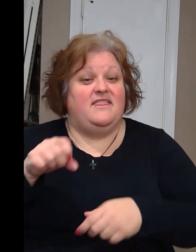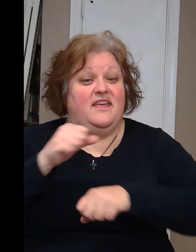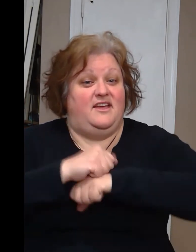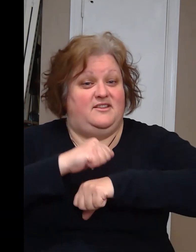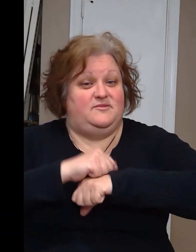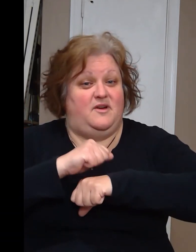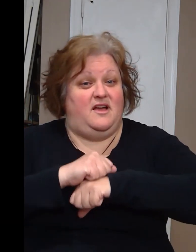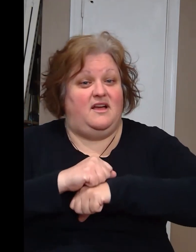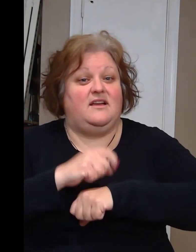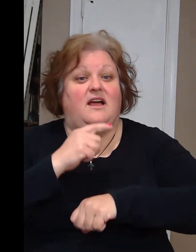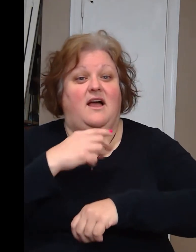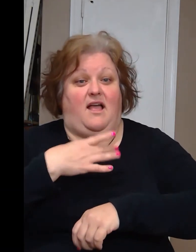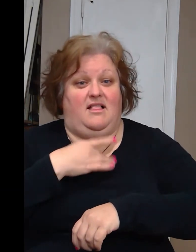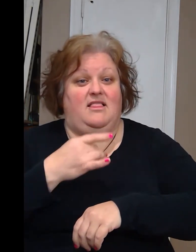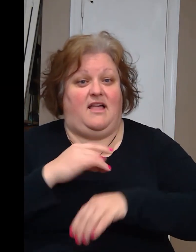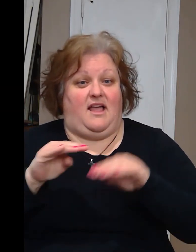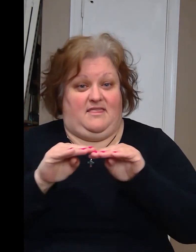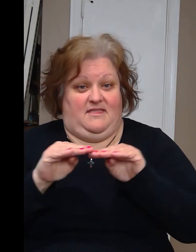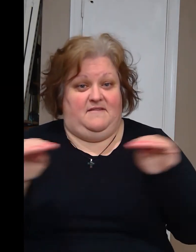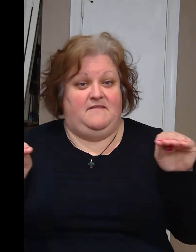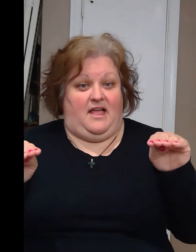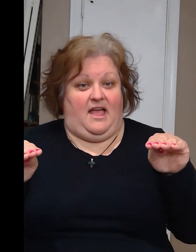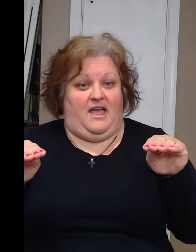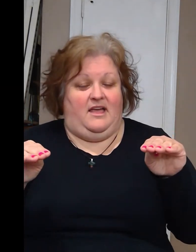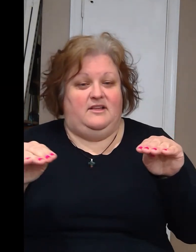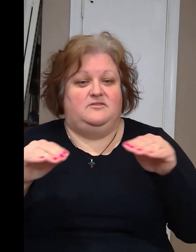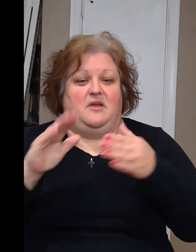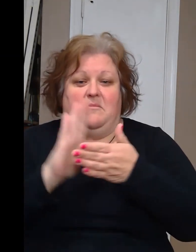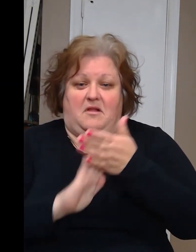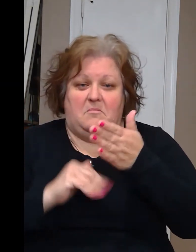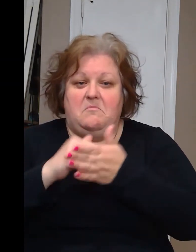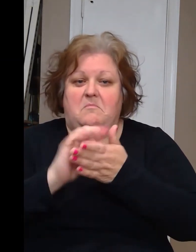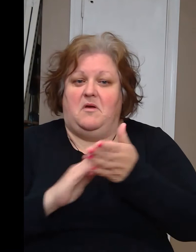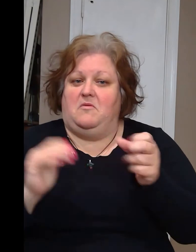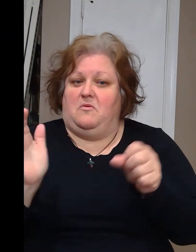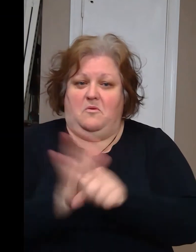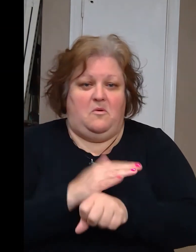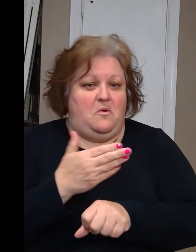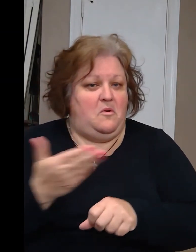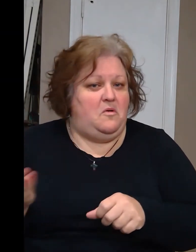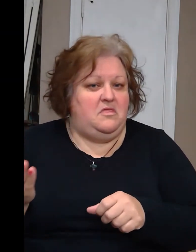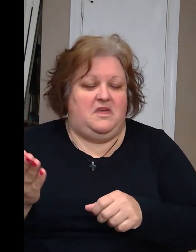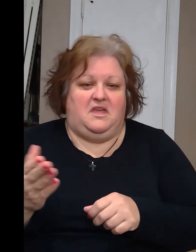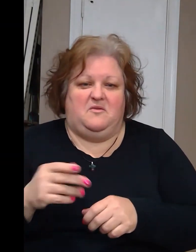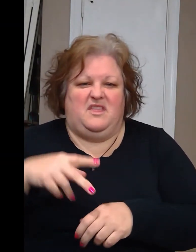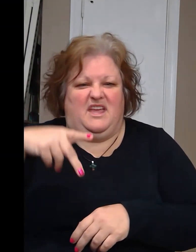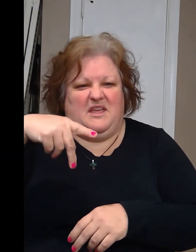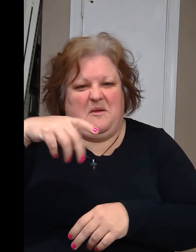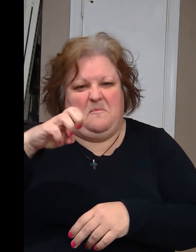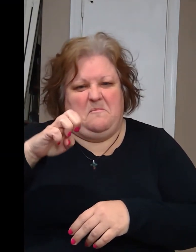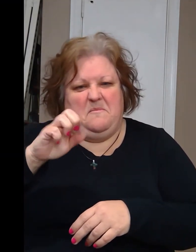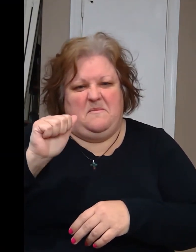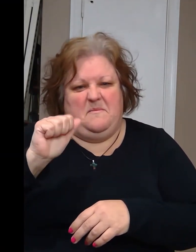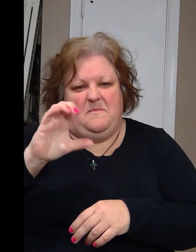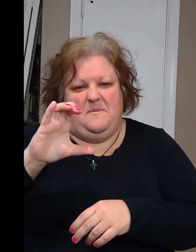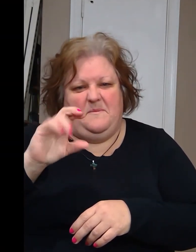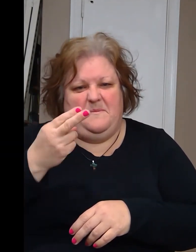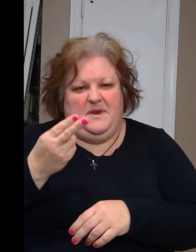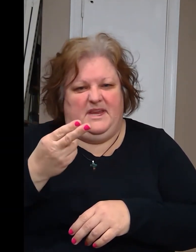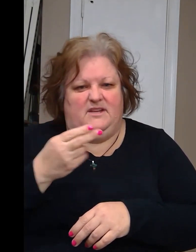For this rock, I really love the flat shape of it, so I am just covering the whole rock with a base color of like a